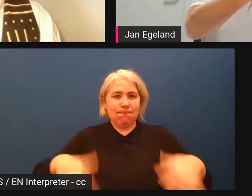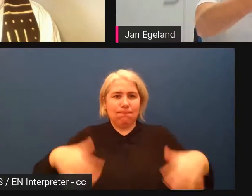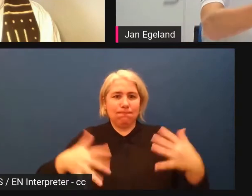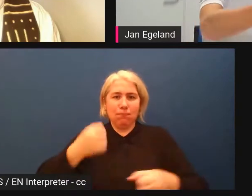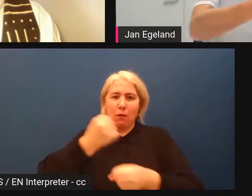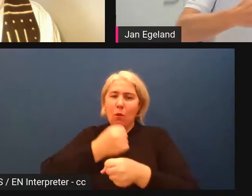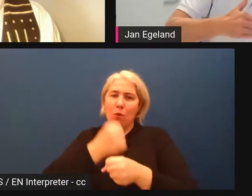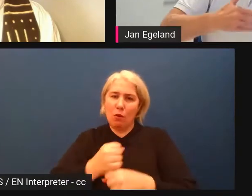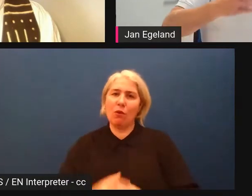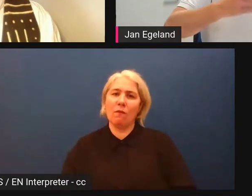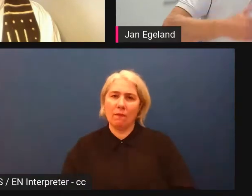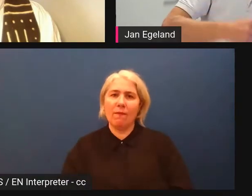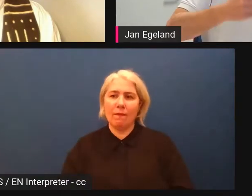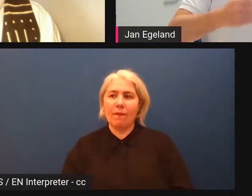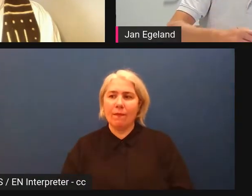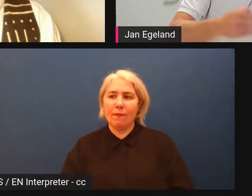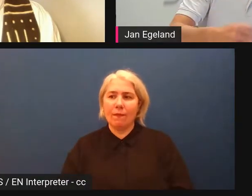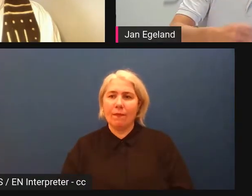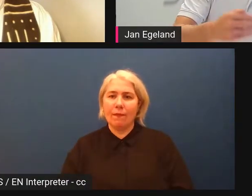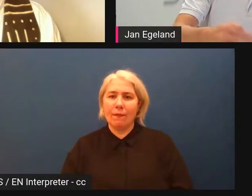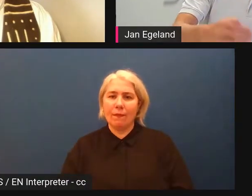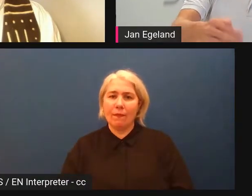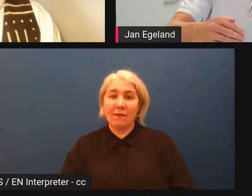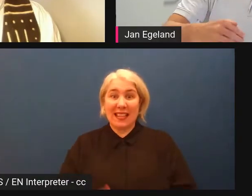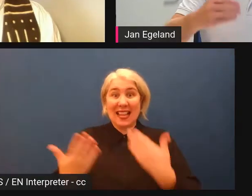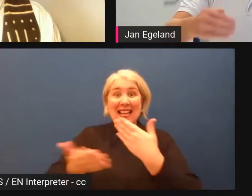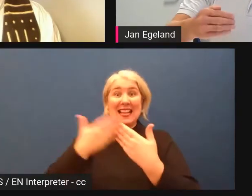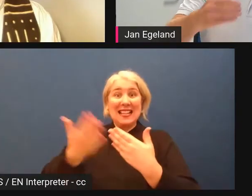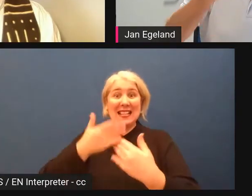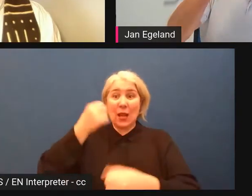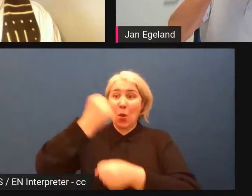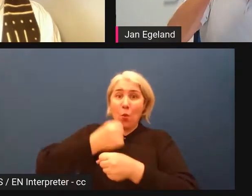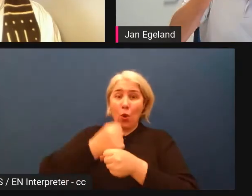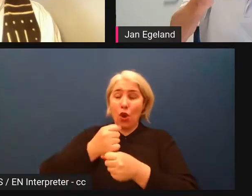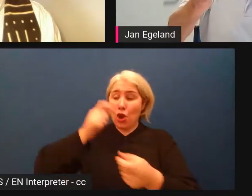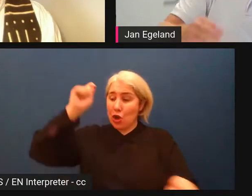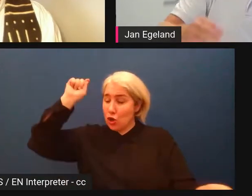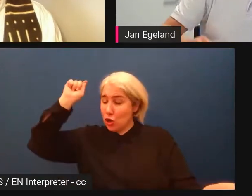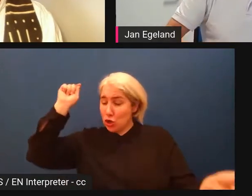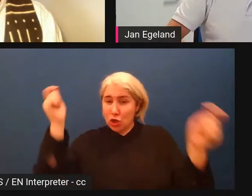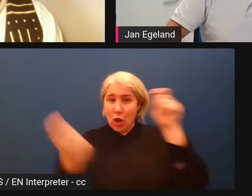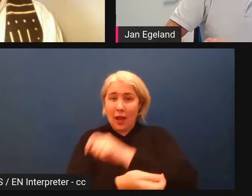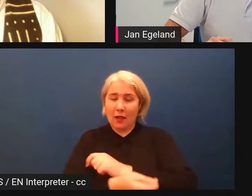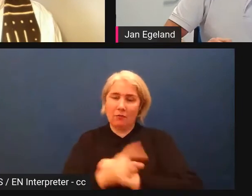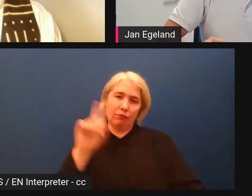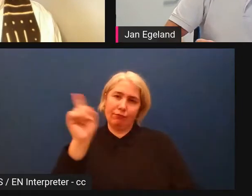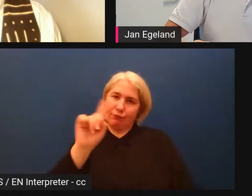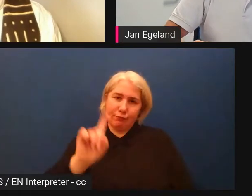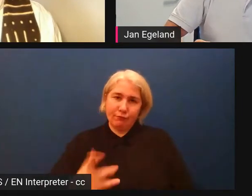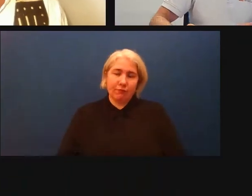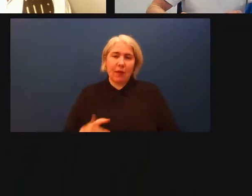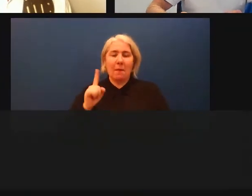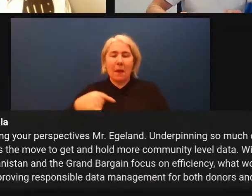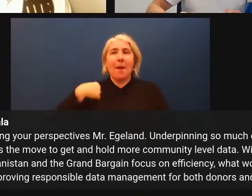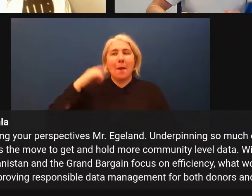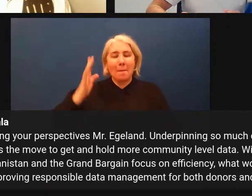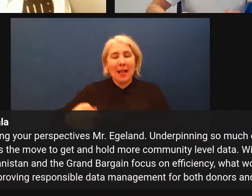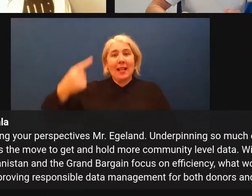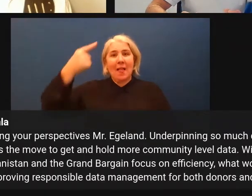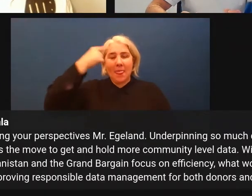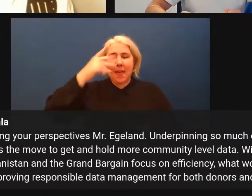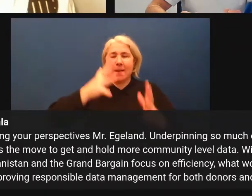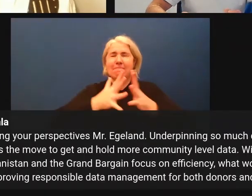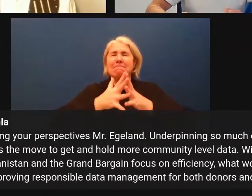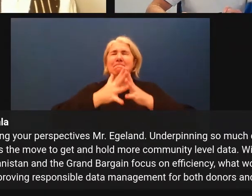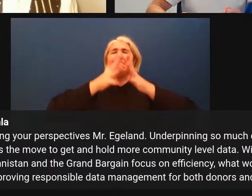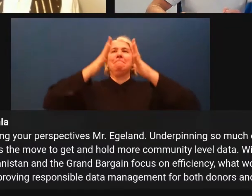easy to do the revolution. It has to be learning, but the vision have to be revolutionary.